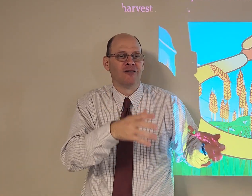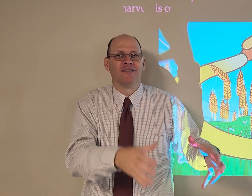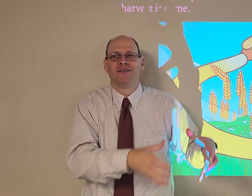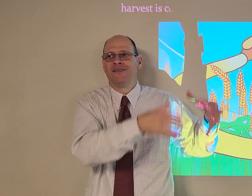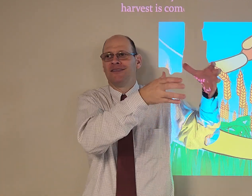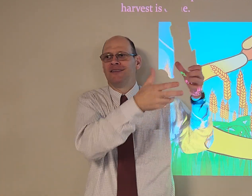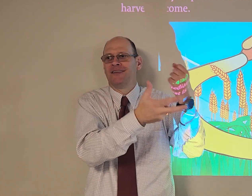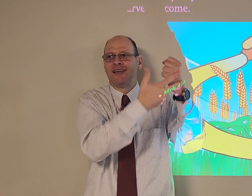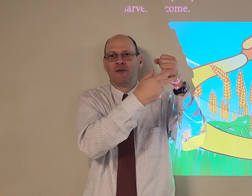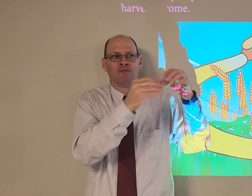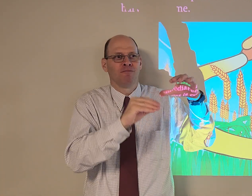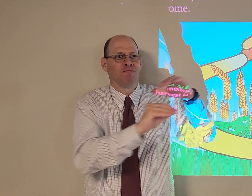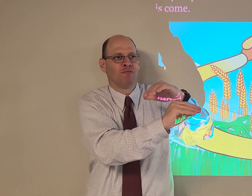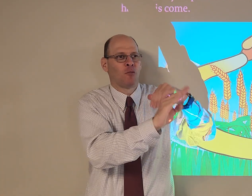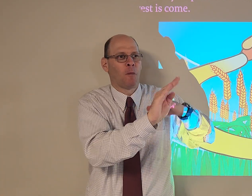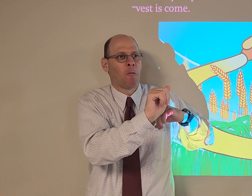The goat and the sheep?